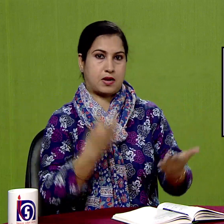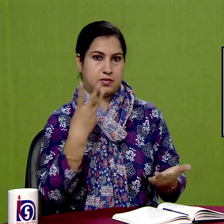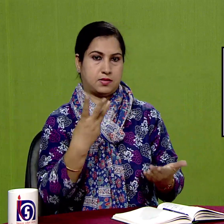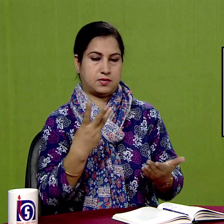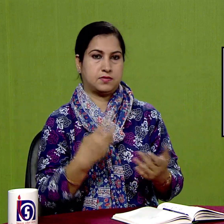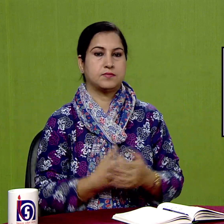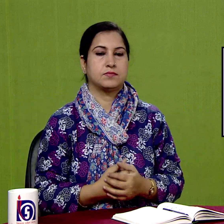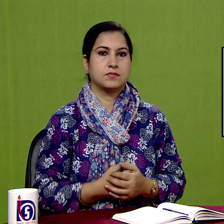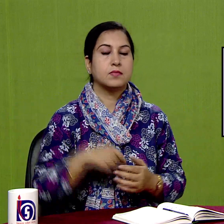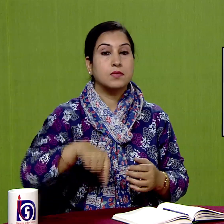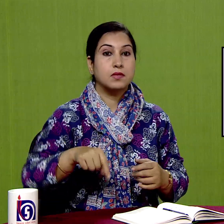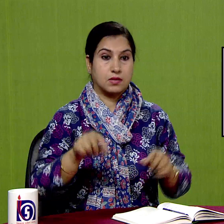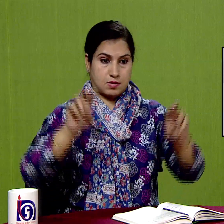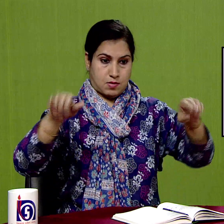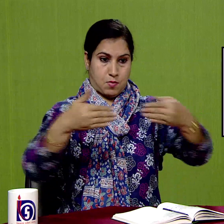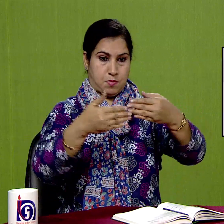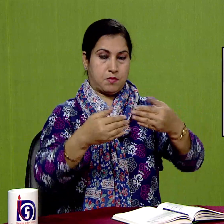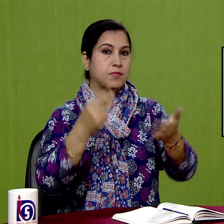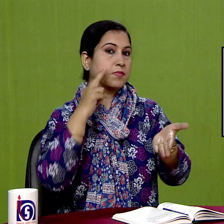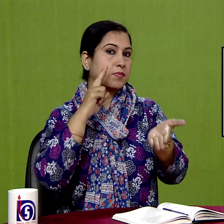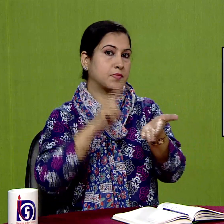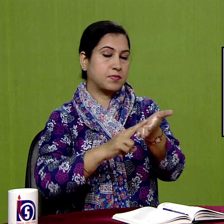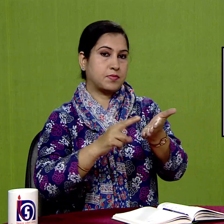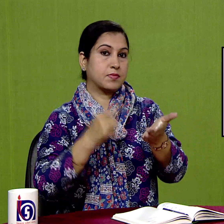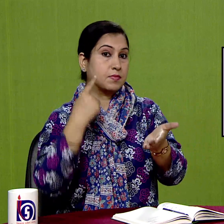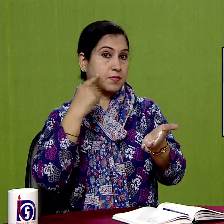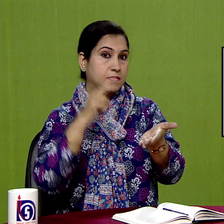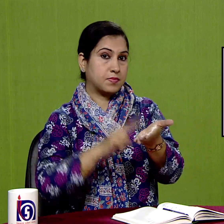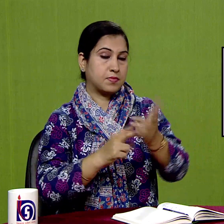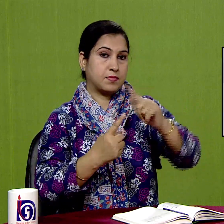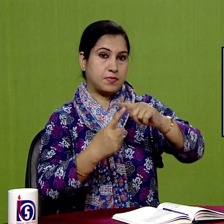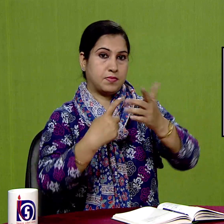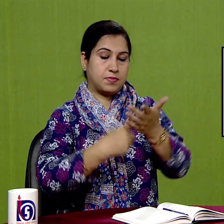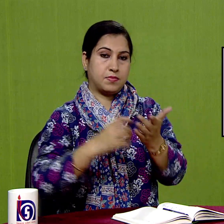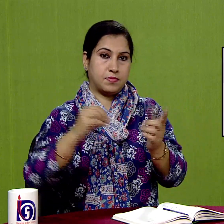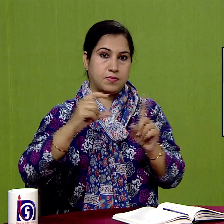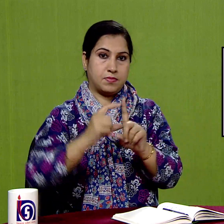of introductory lesson from your social science syllabus.